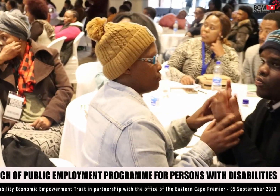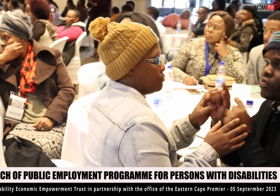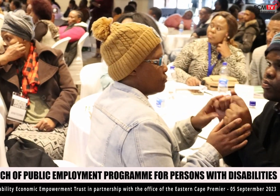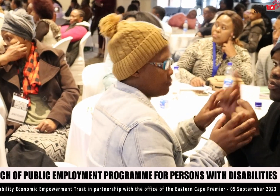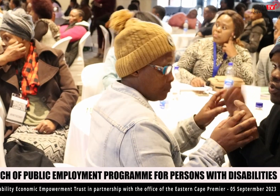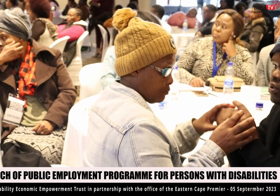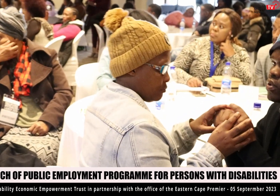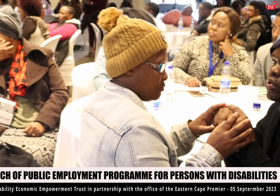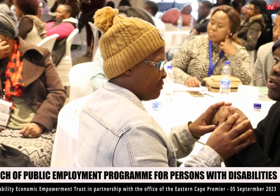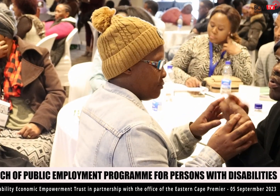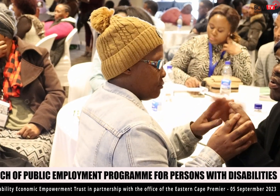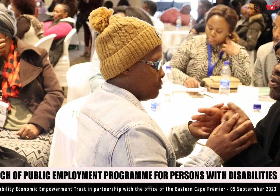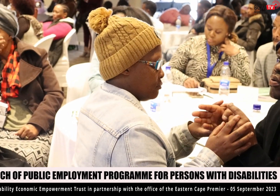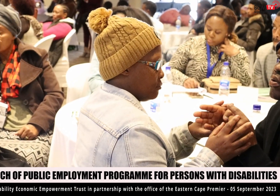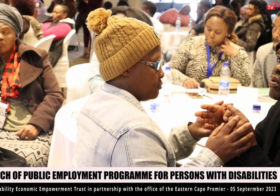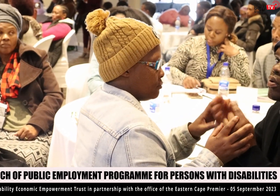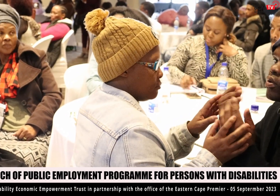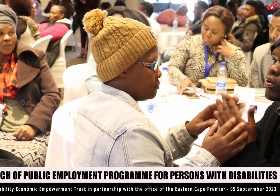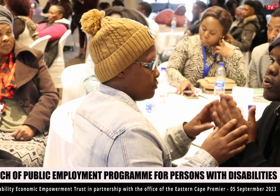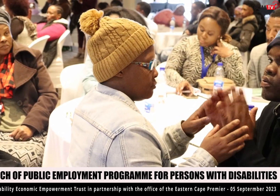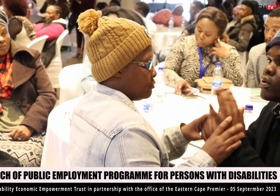the Department of Education